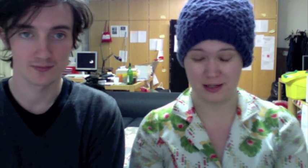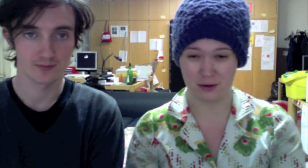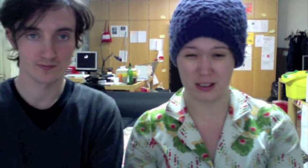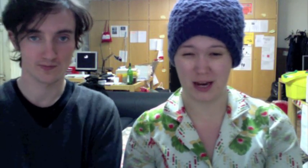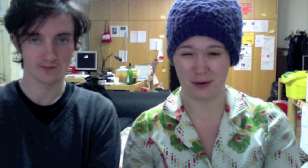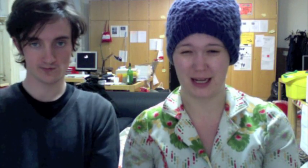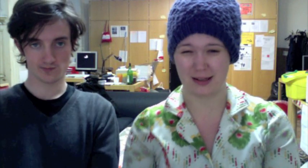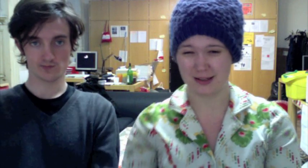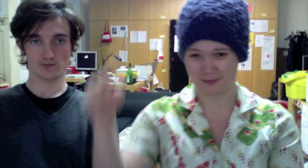a direct answer.